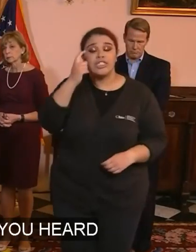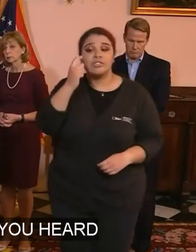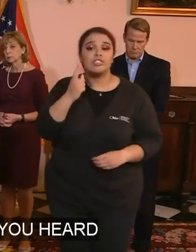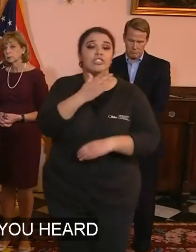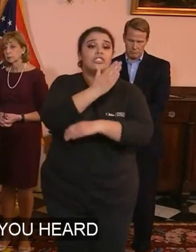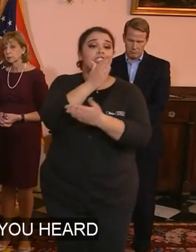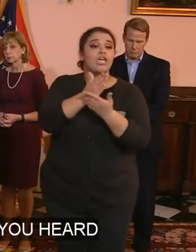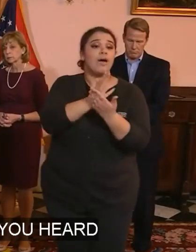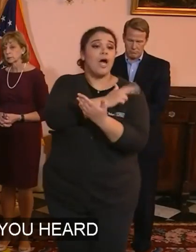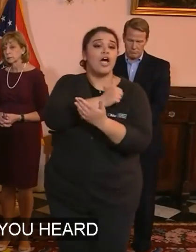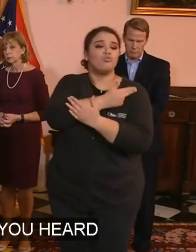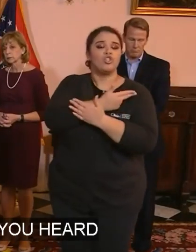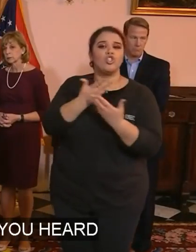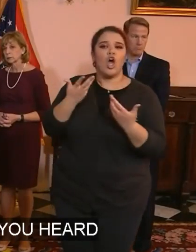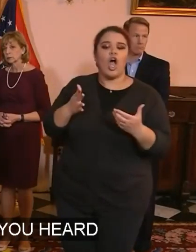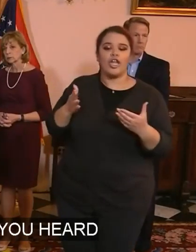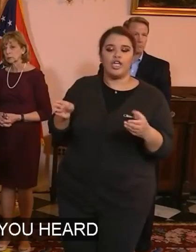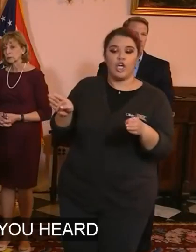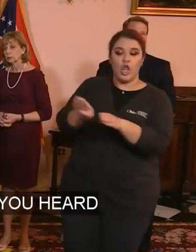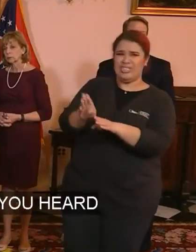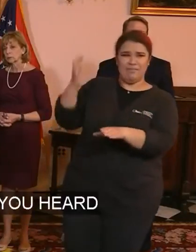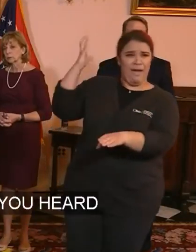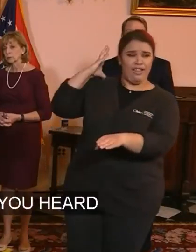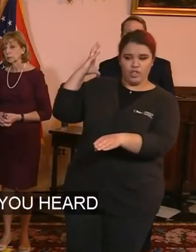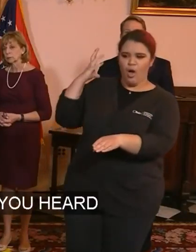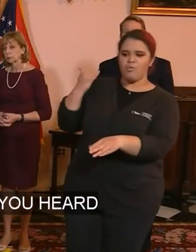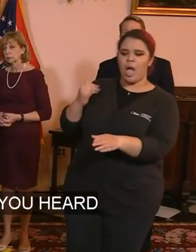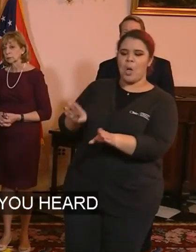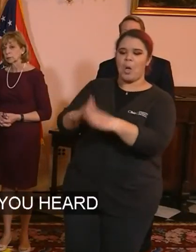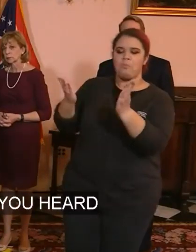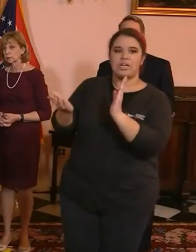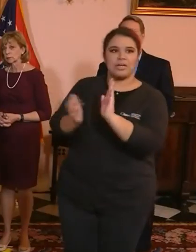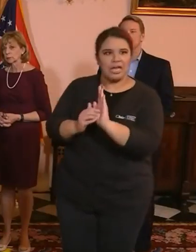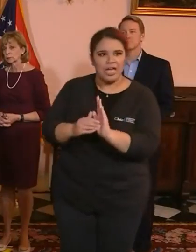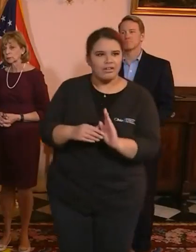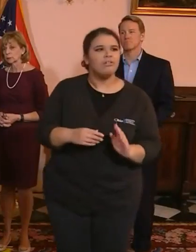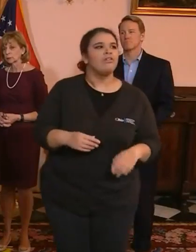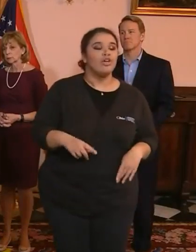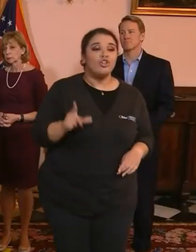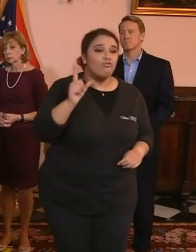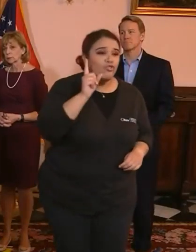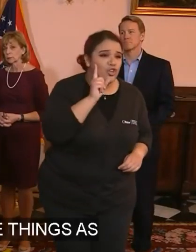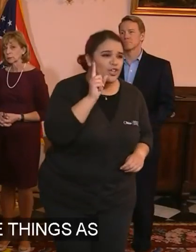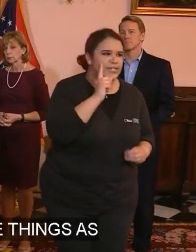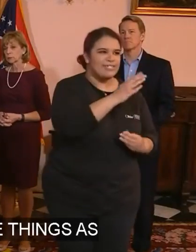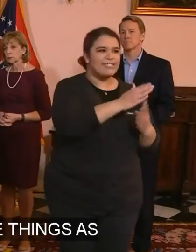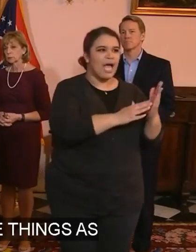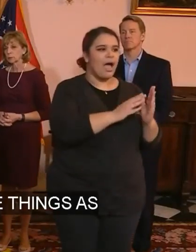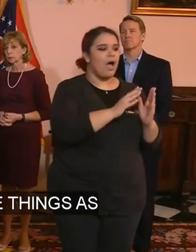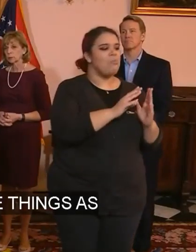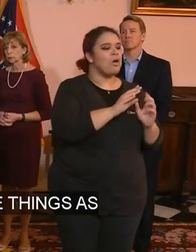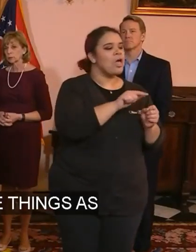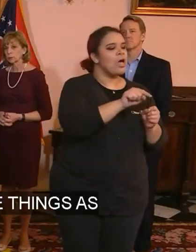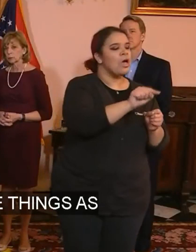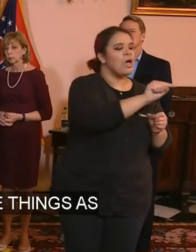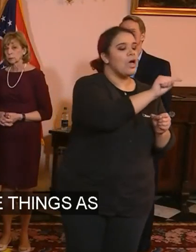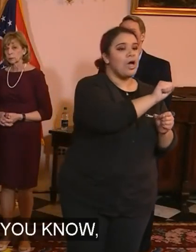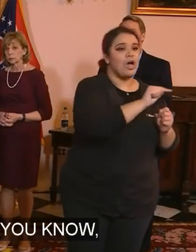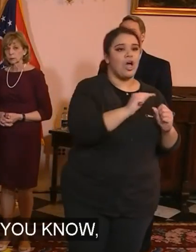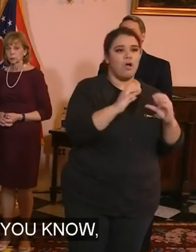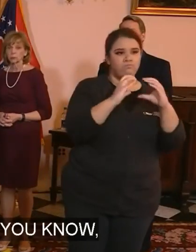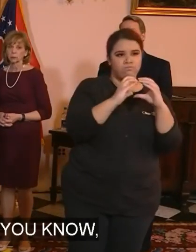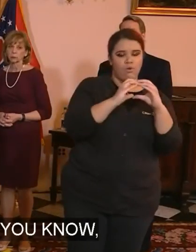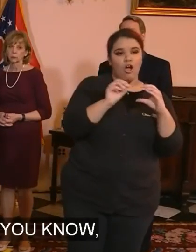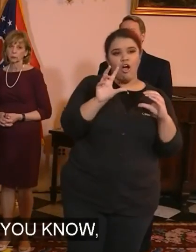distinct as hotels to setting up RV parks and mobile, situations that were used in